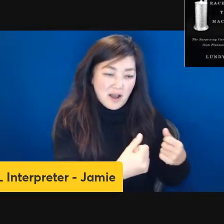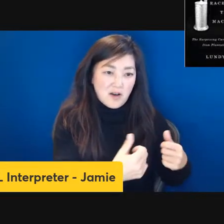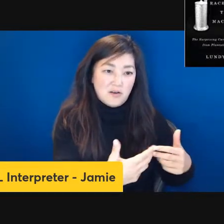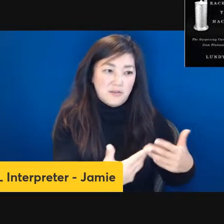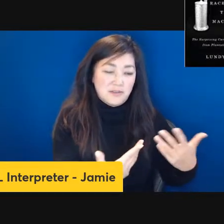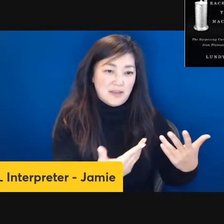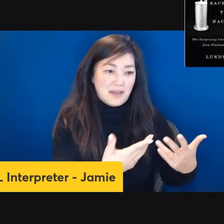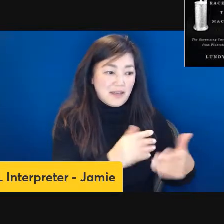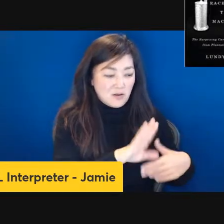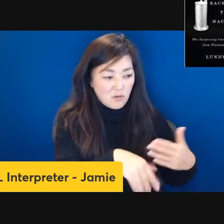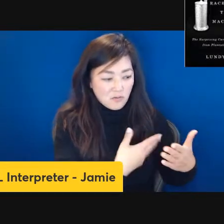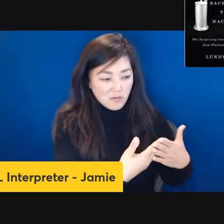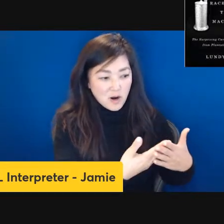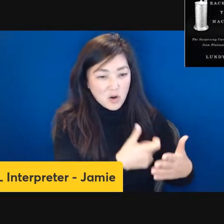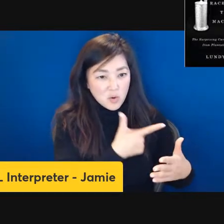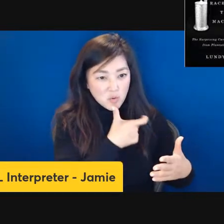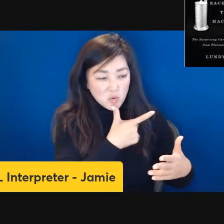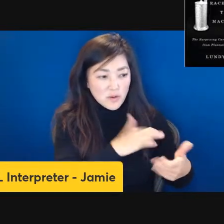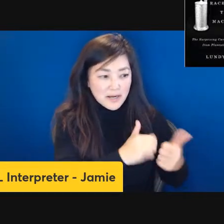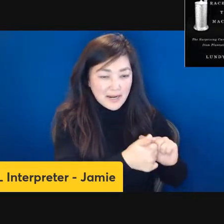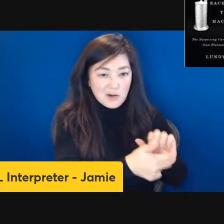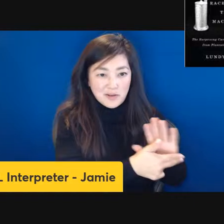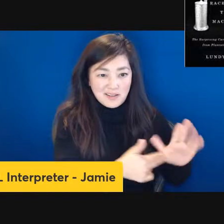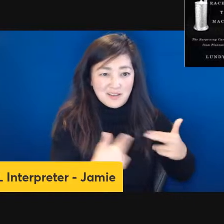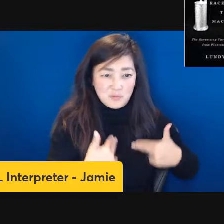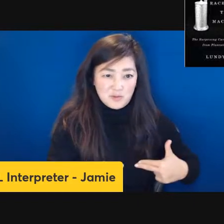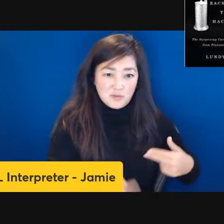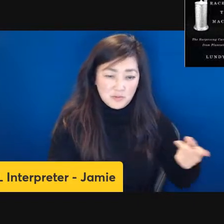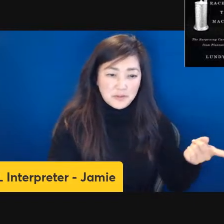and in the eyes of many of his